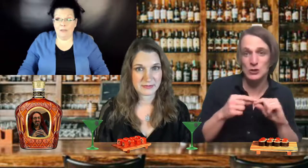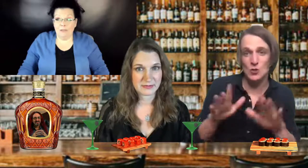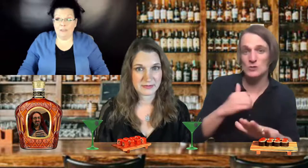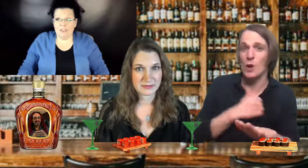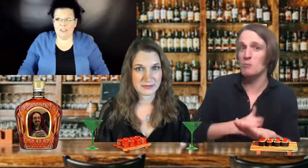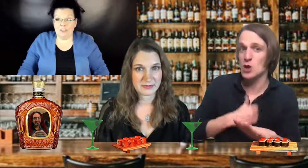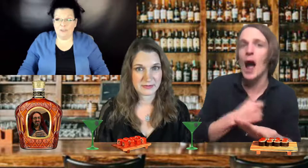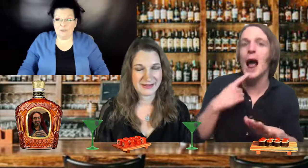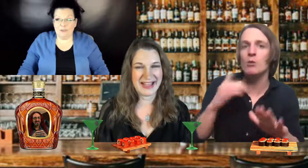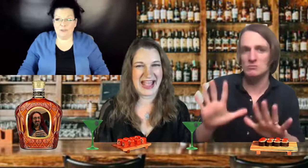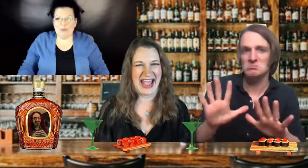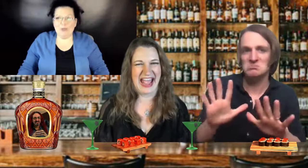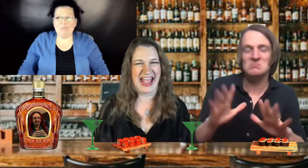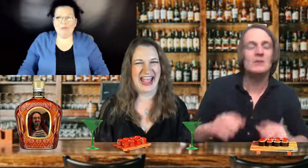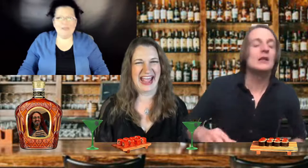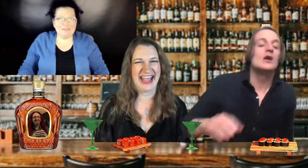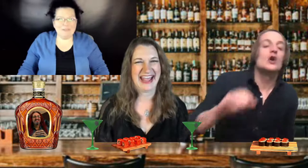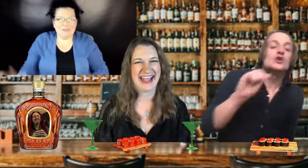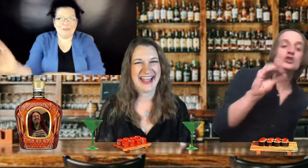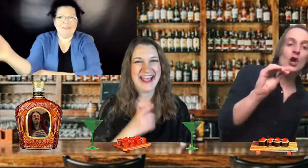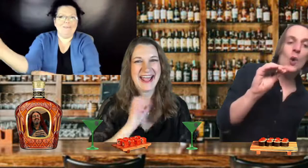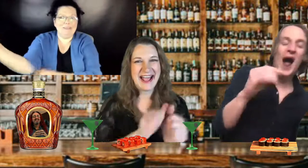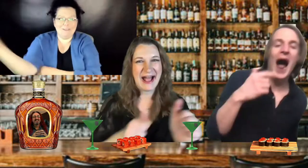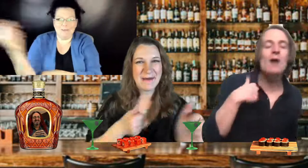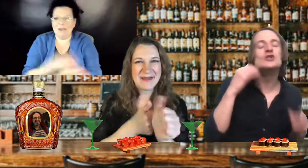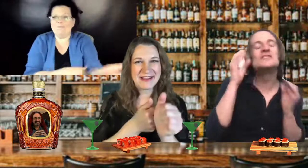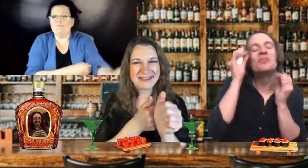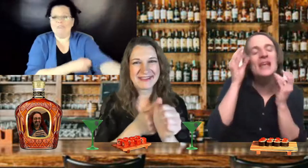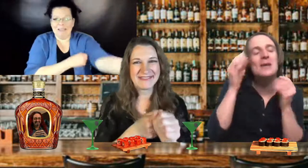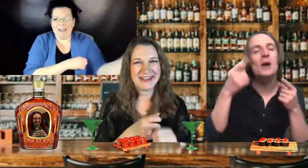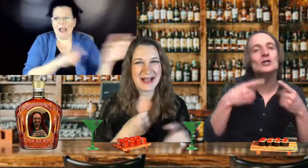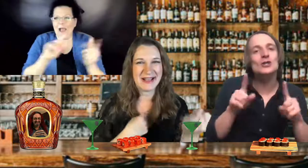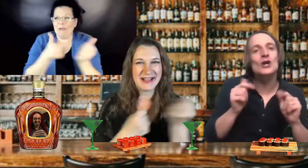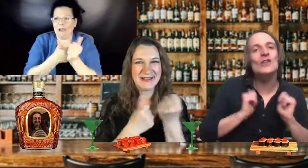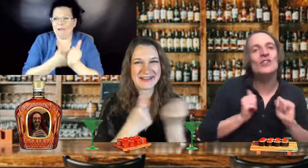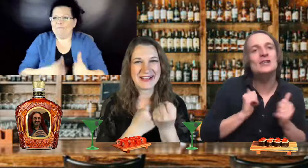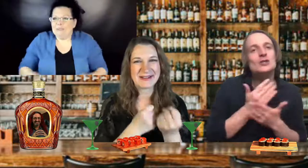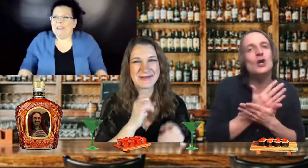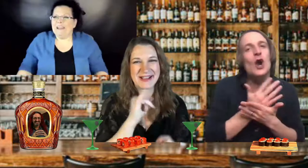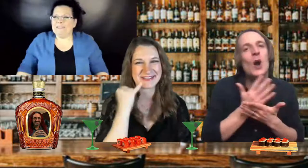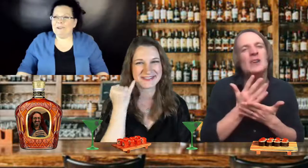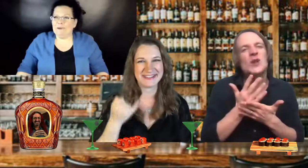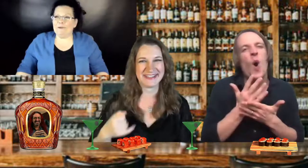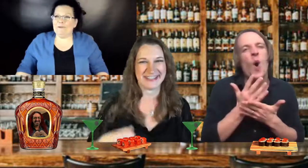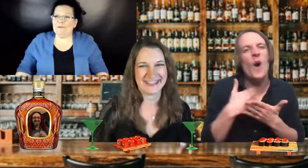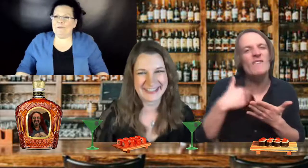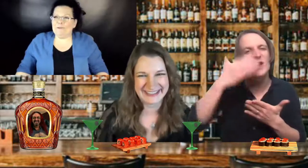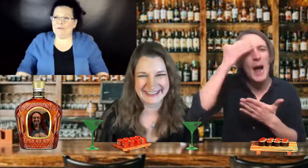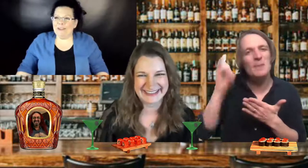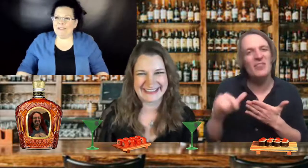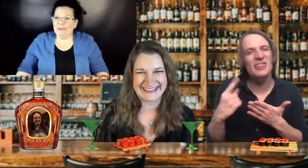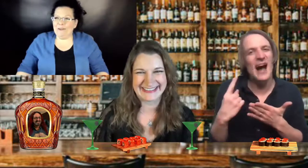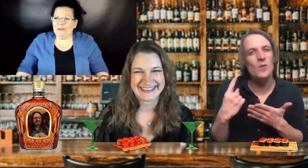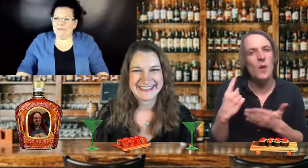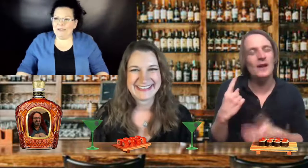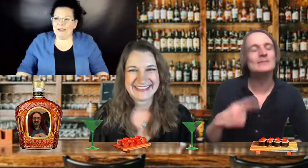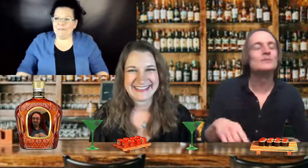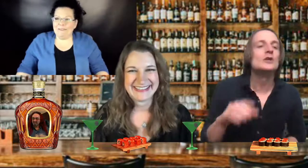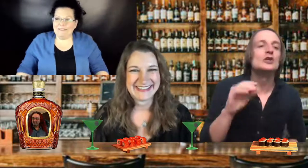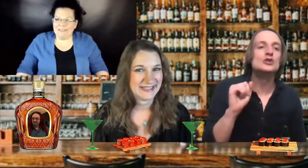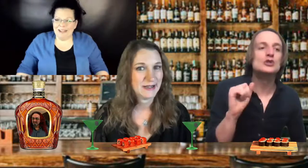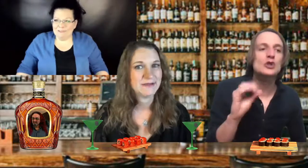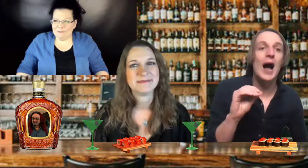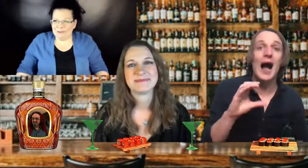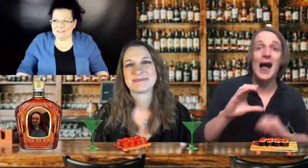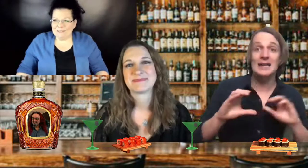but now I'm going to tell a different story. So I apologize, Julie. So that's okay. I'll back it up. I got your back, Julie. So I know I forgot